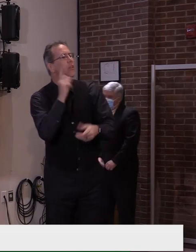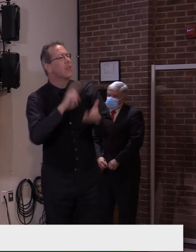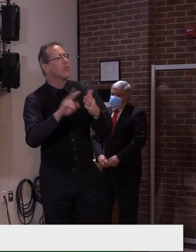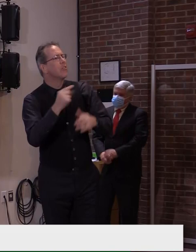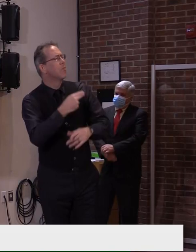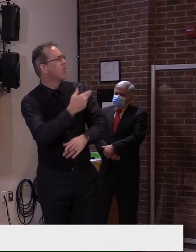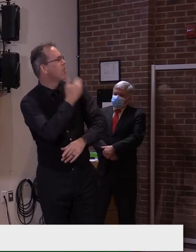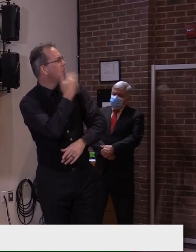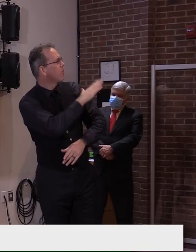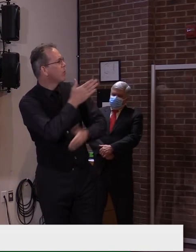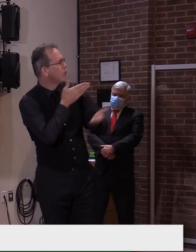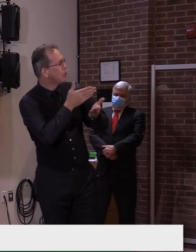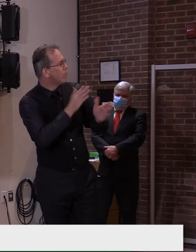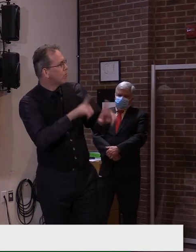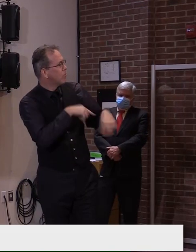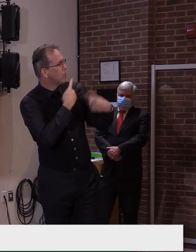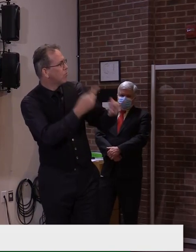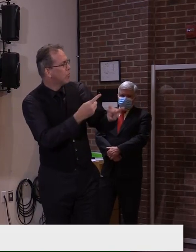Vermont.